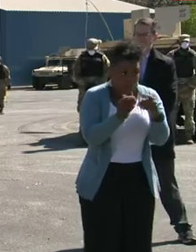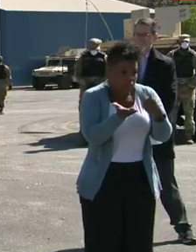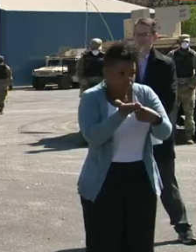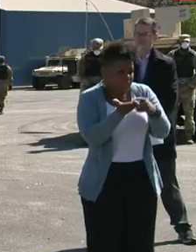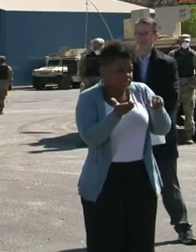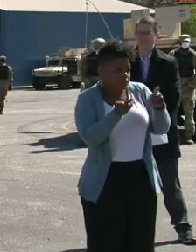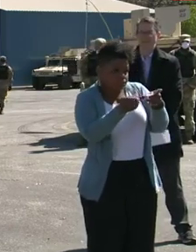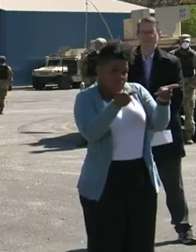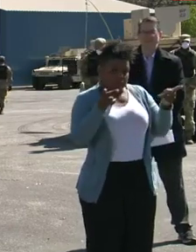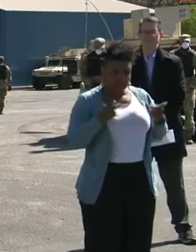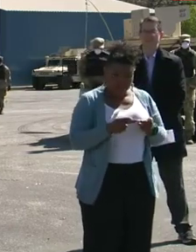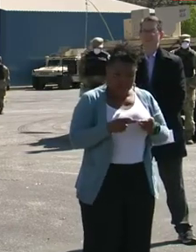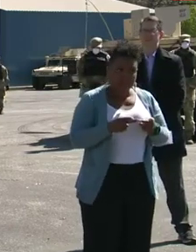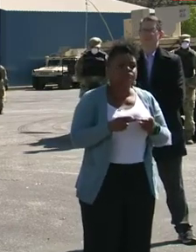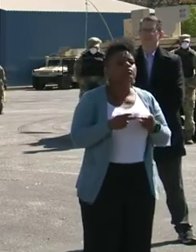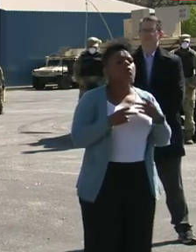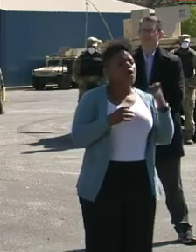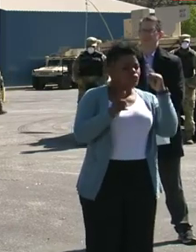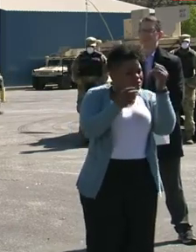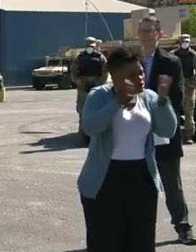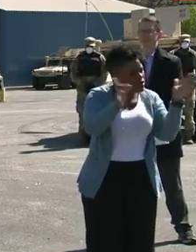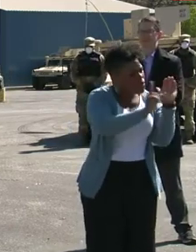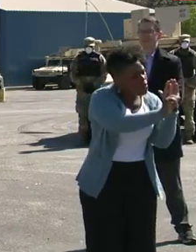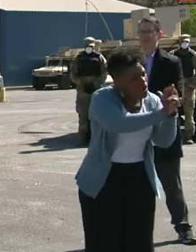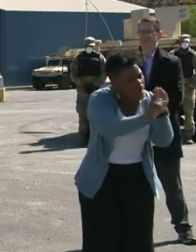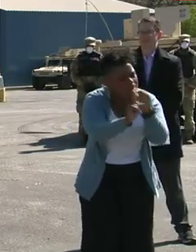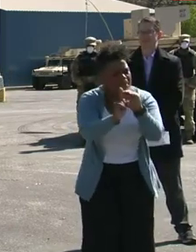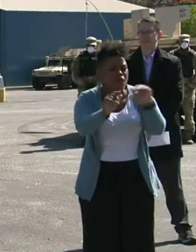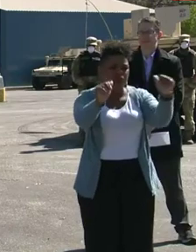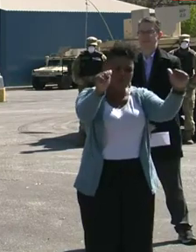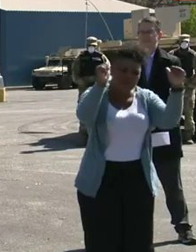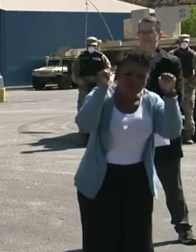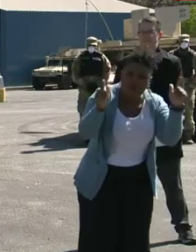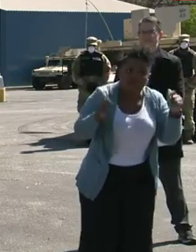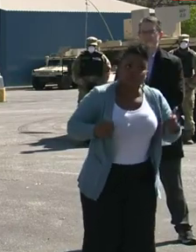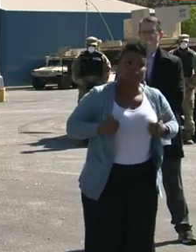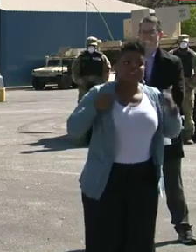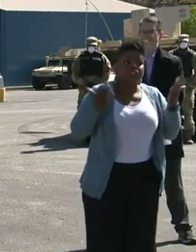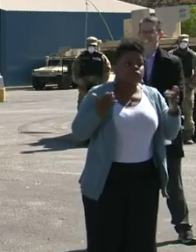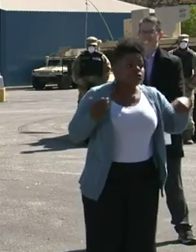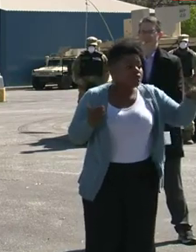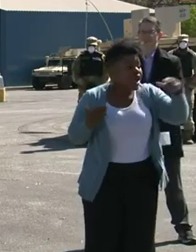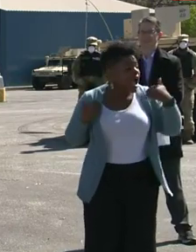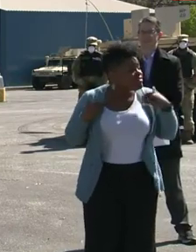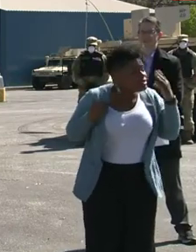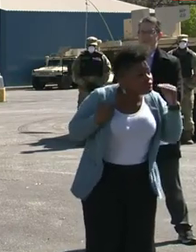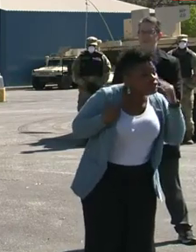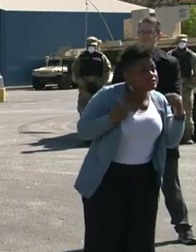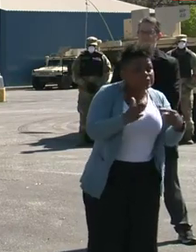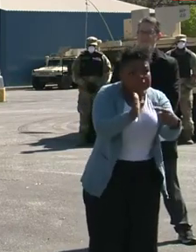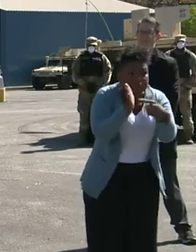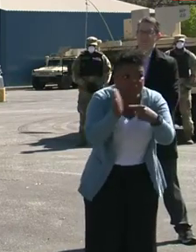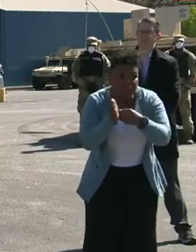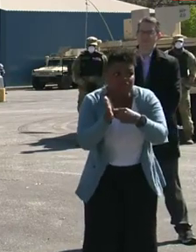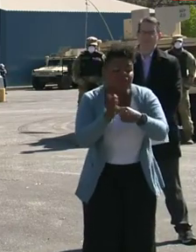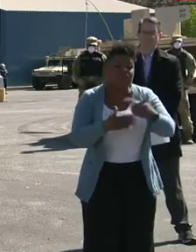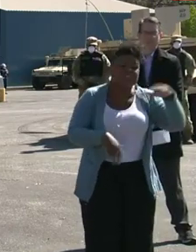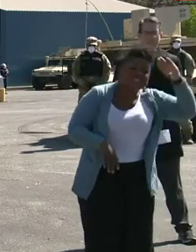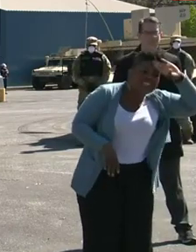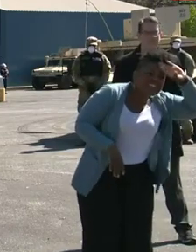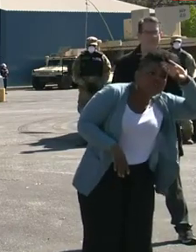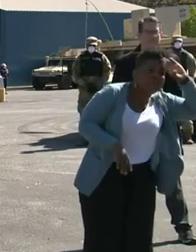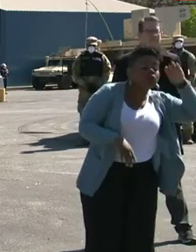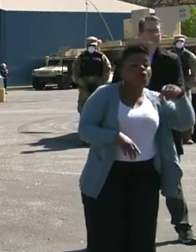all residents, if you are experiencing symptoms of COVID-19, fever, cough, or shortness of